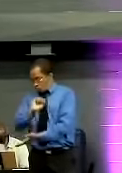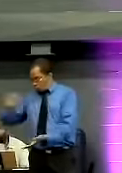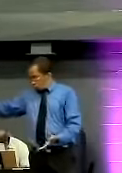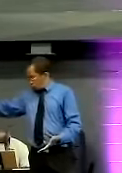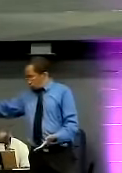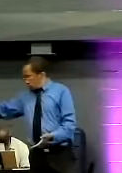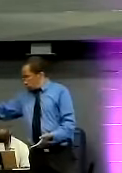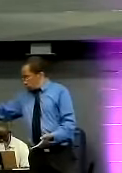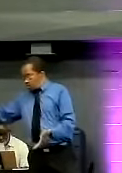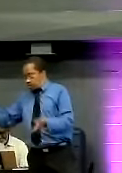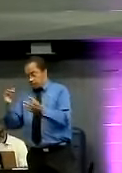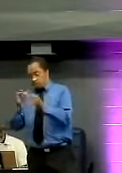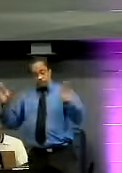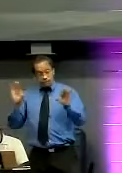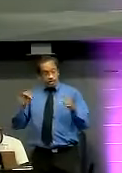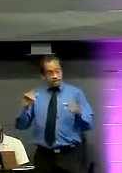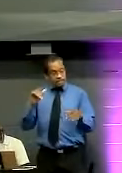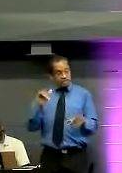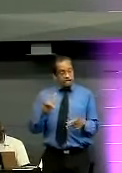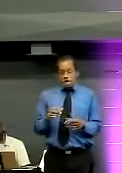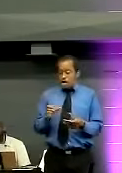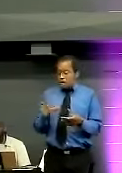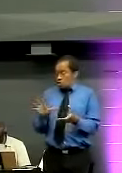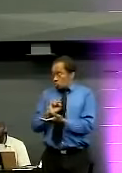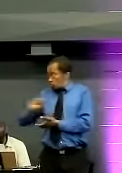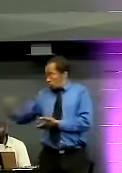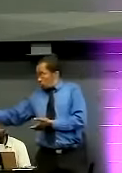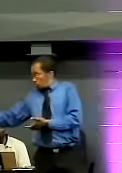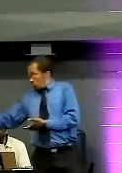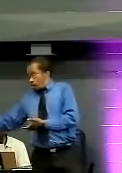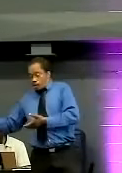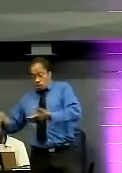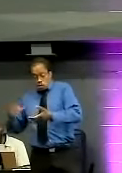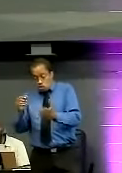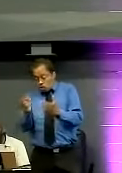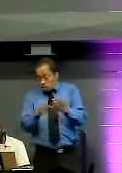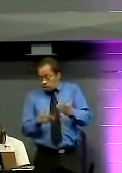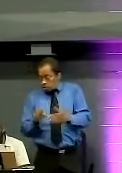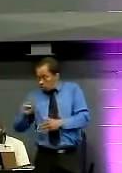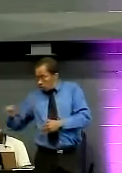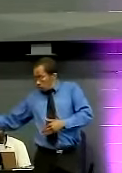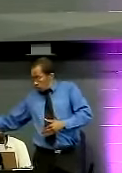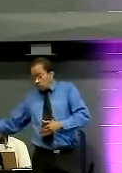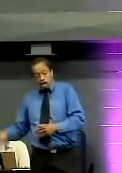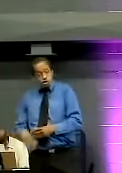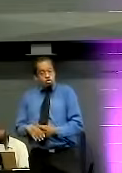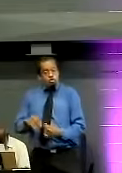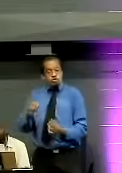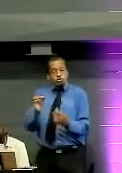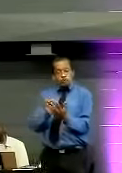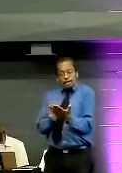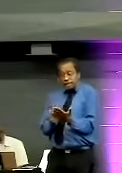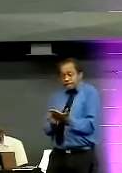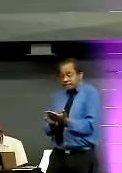your releasing it. The throwing it away is you taking it off of you. You write it down. You release in your ink on